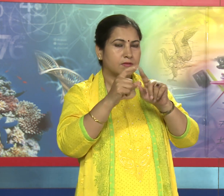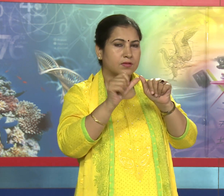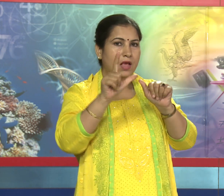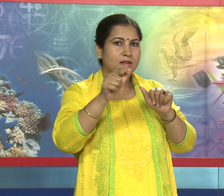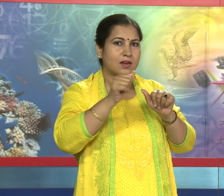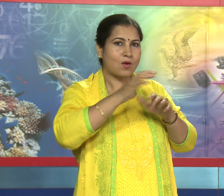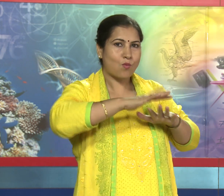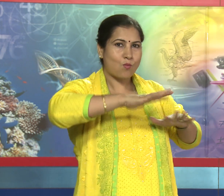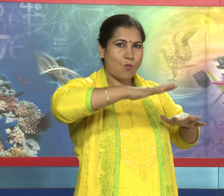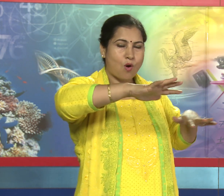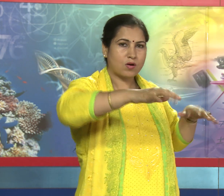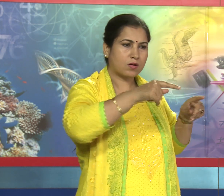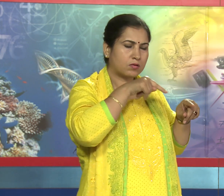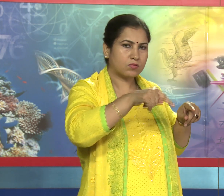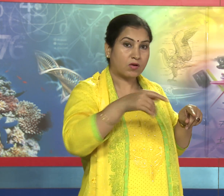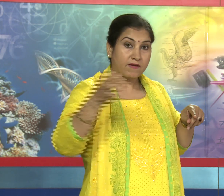mixes with the fresh water of the river.